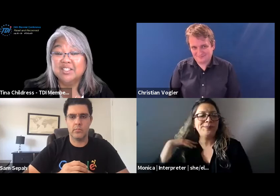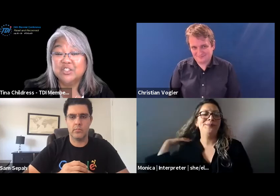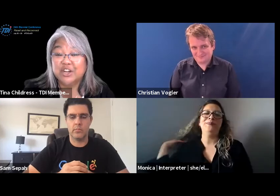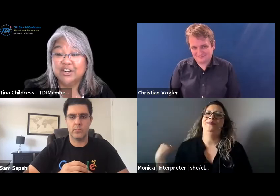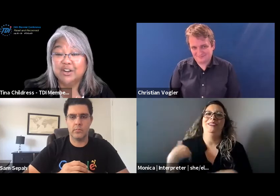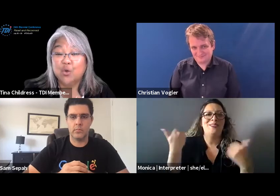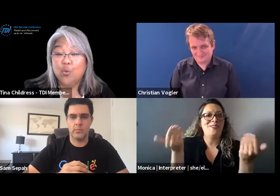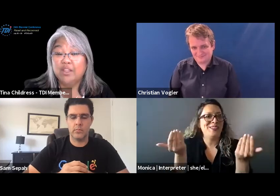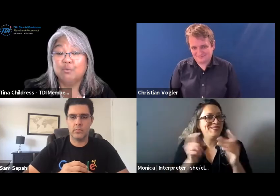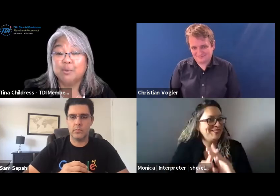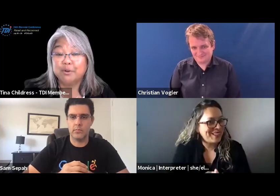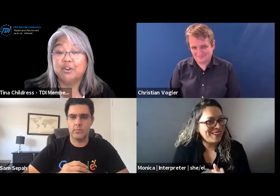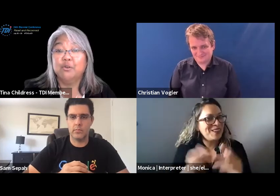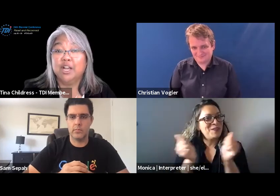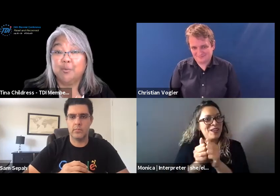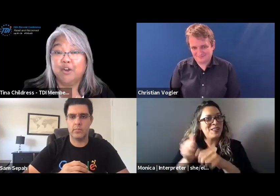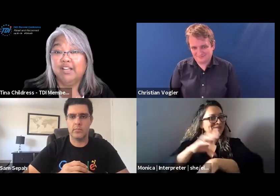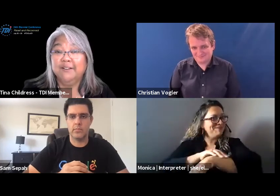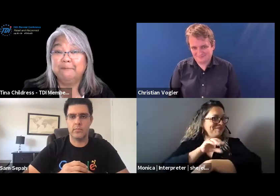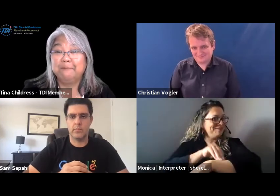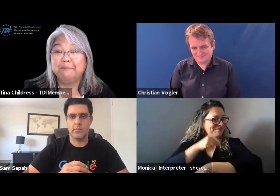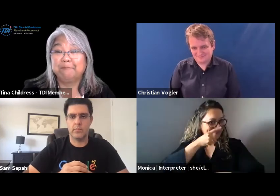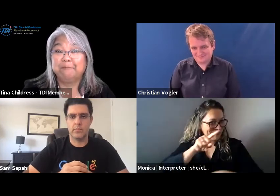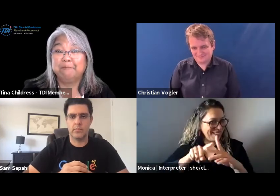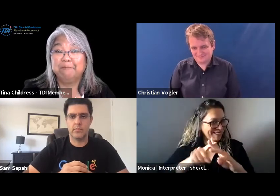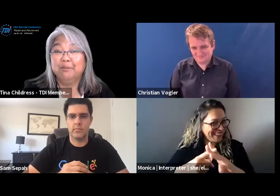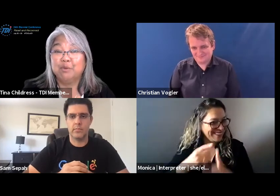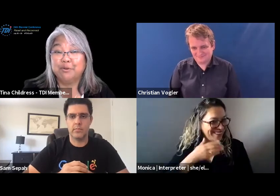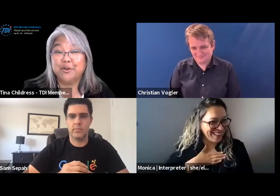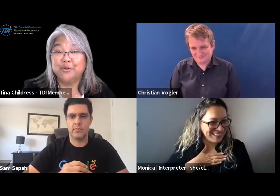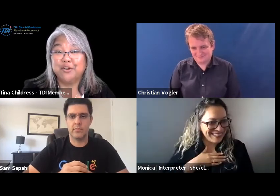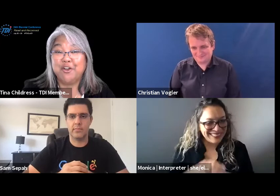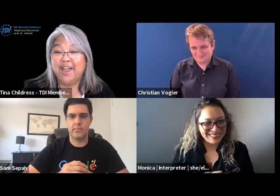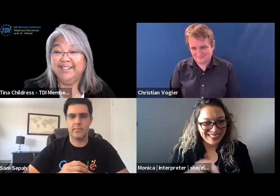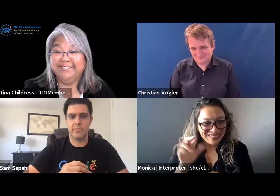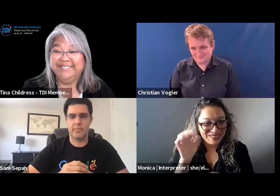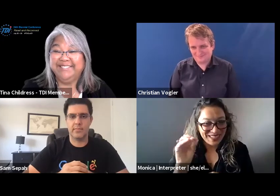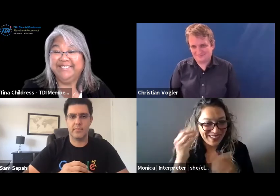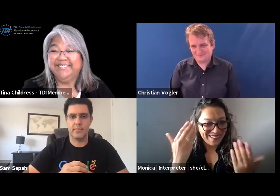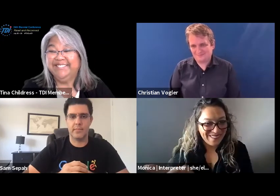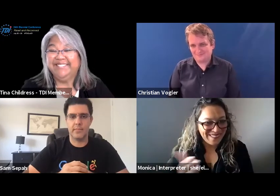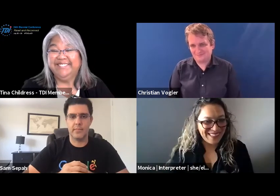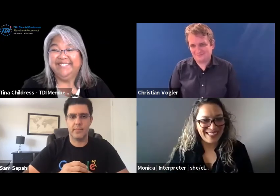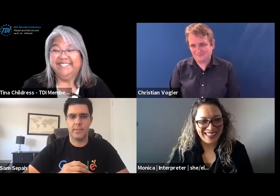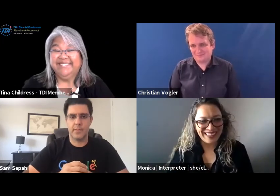let's start with Roberto Cabrera. Roberto, you're on.